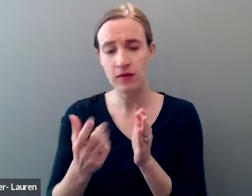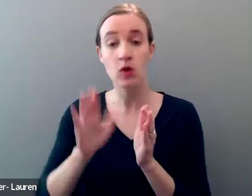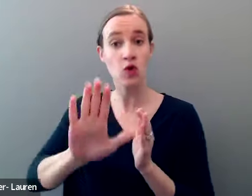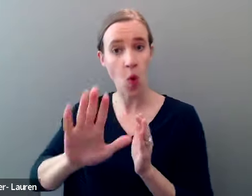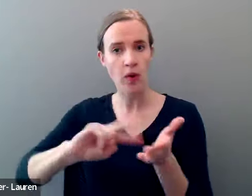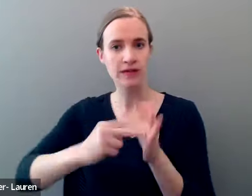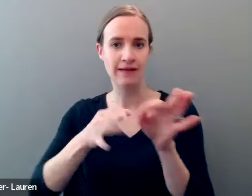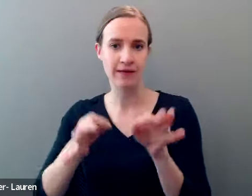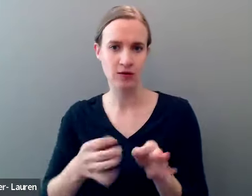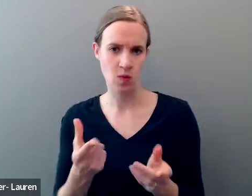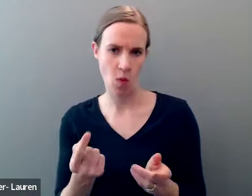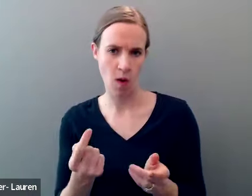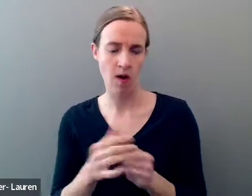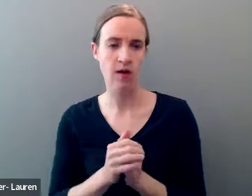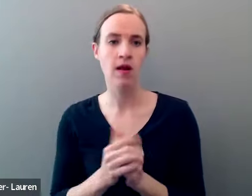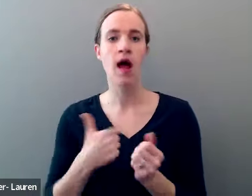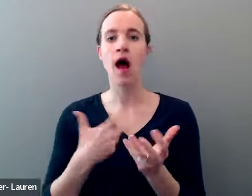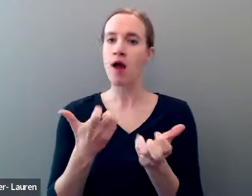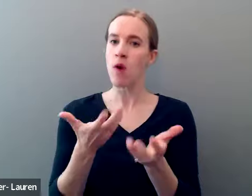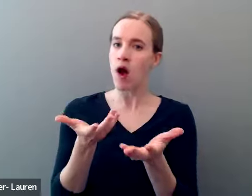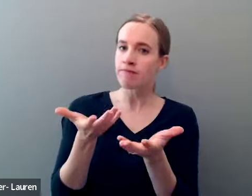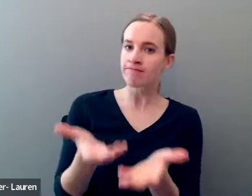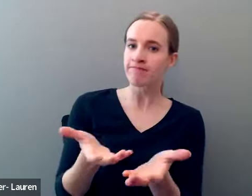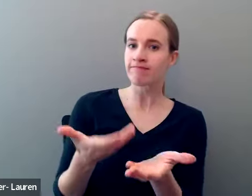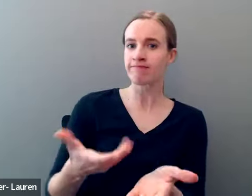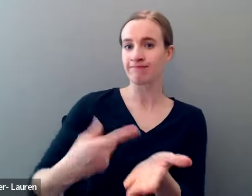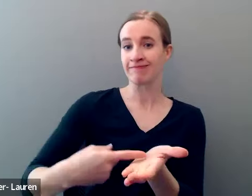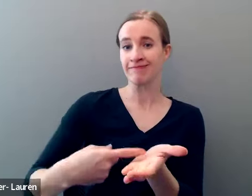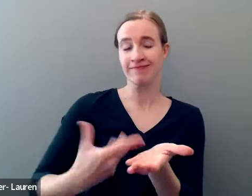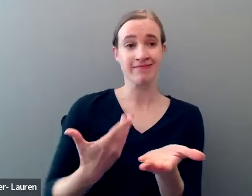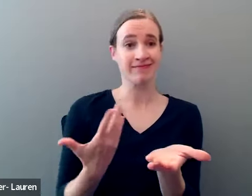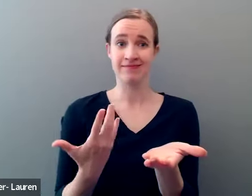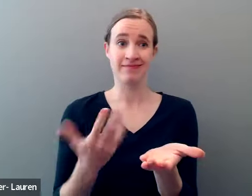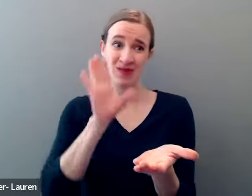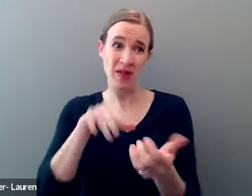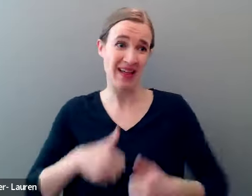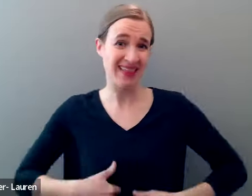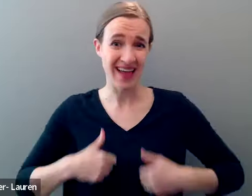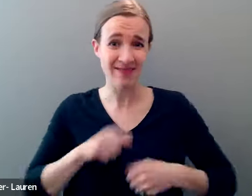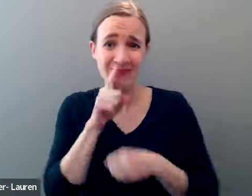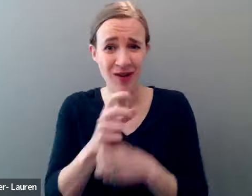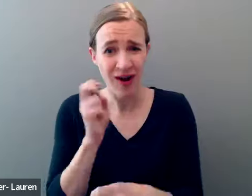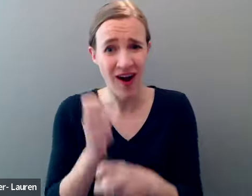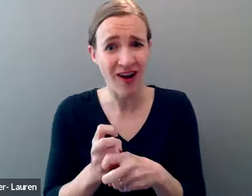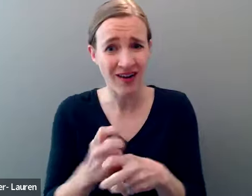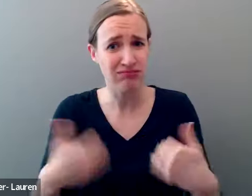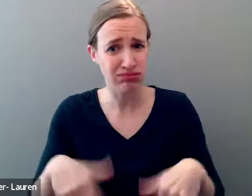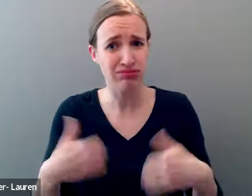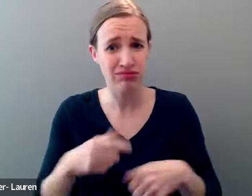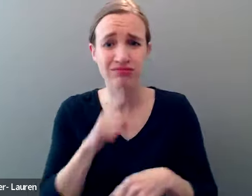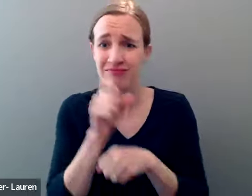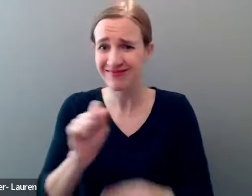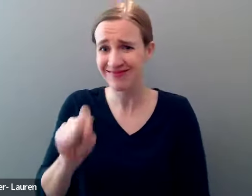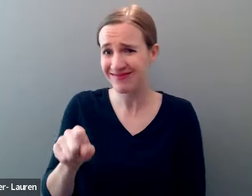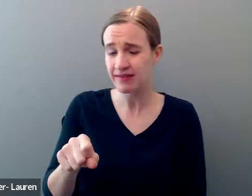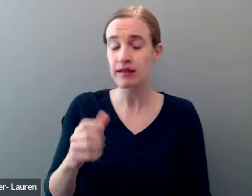for the reality that life is hard. Holy cow. It seems like most